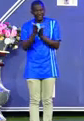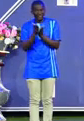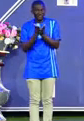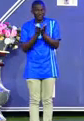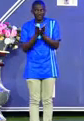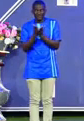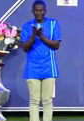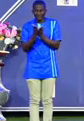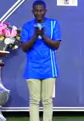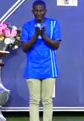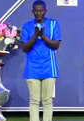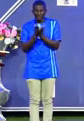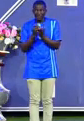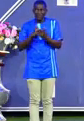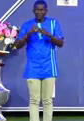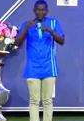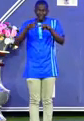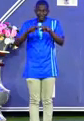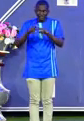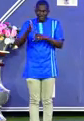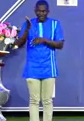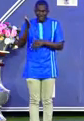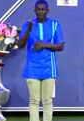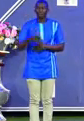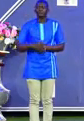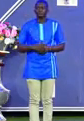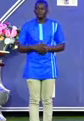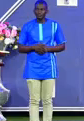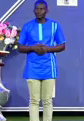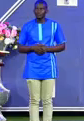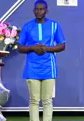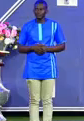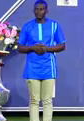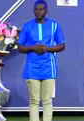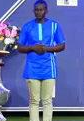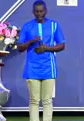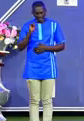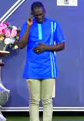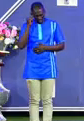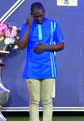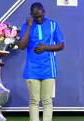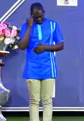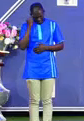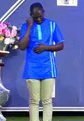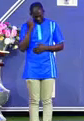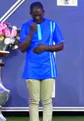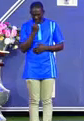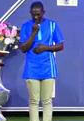service. I was seated there. I think it was